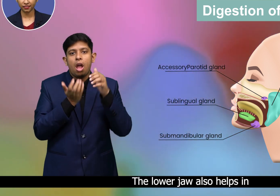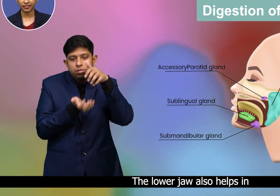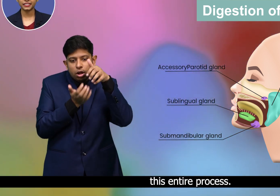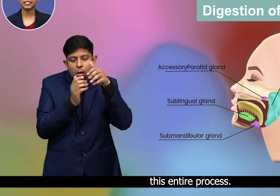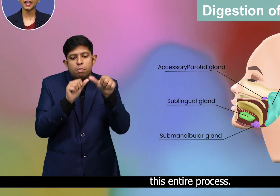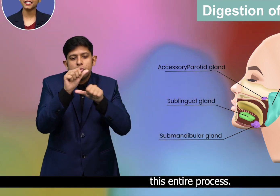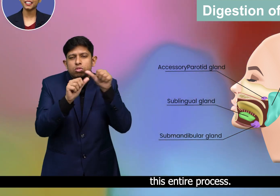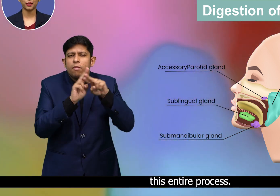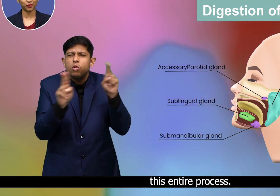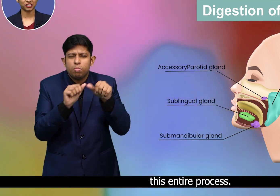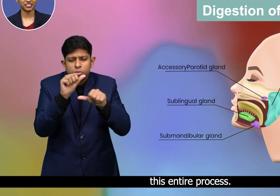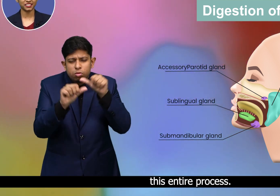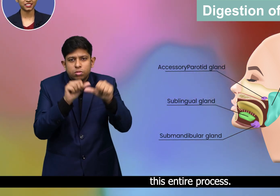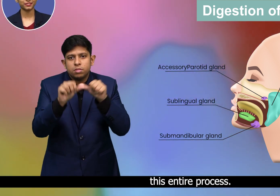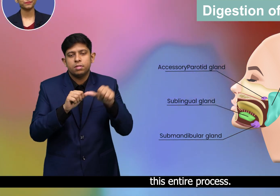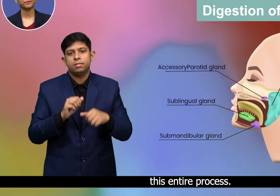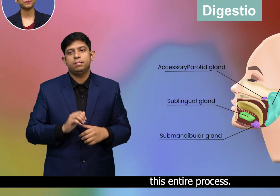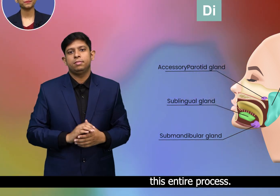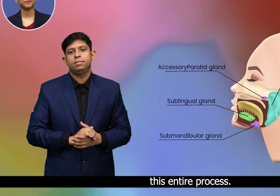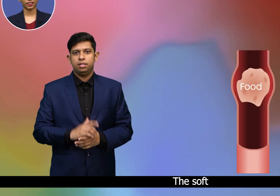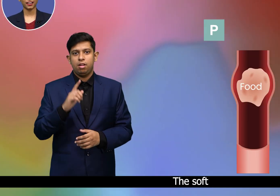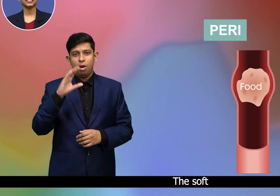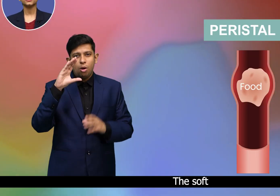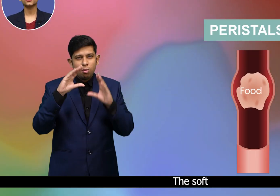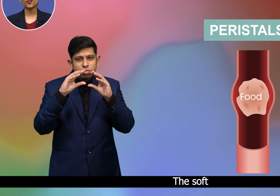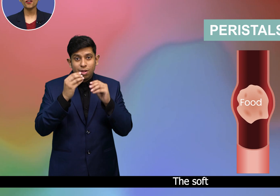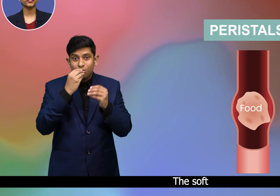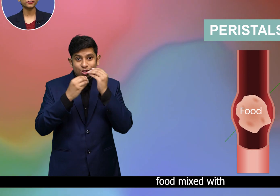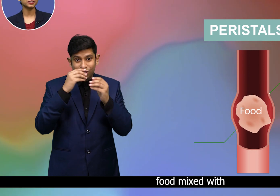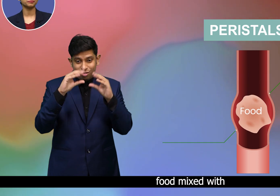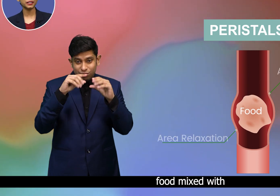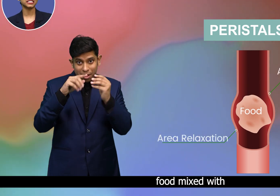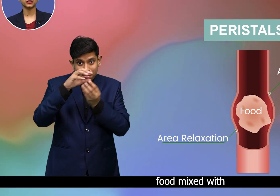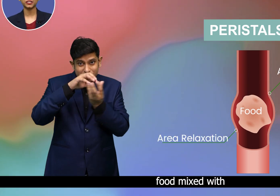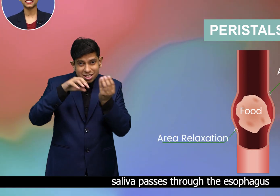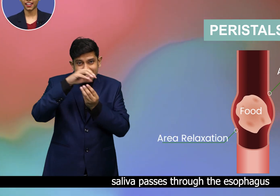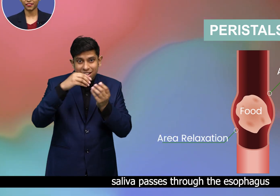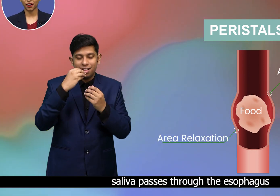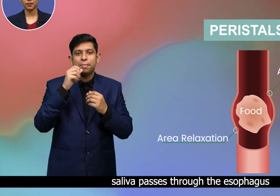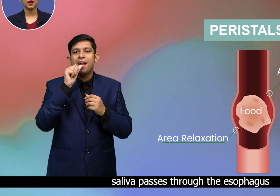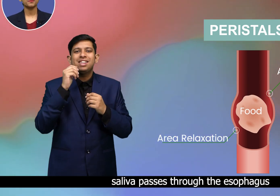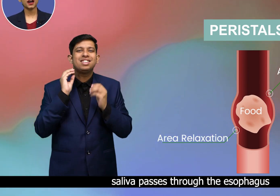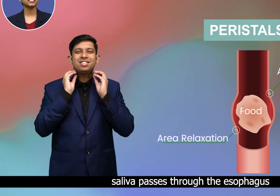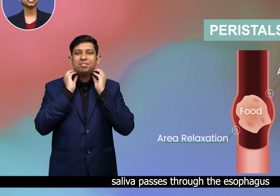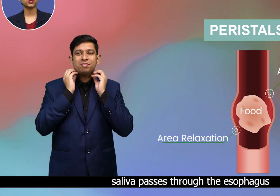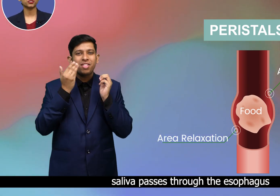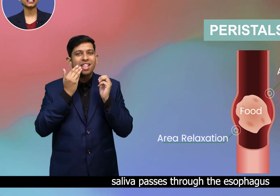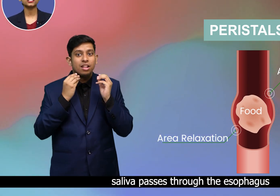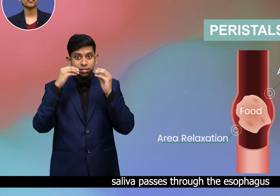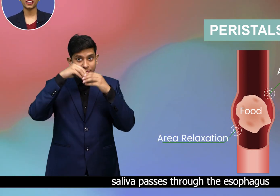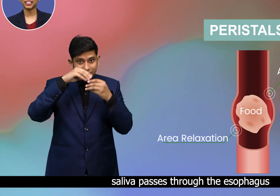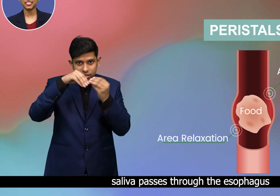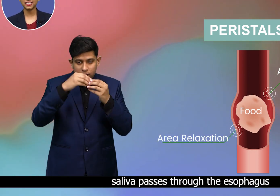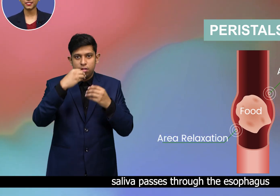helps in this entire process. The soft food mixed with saliva passes through